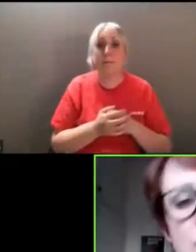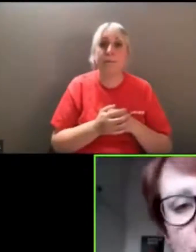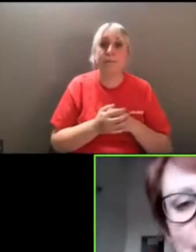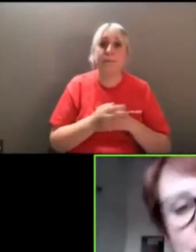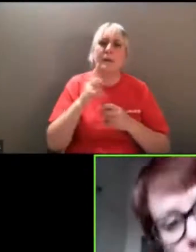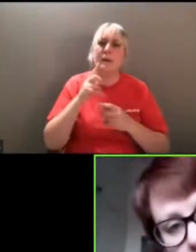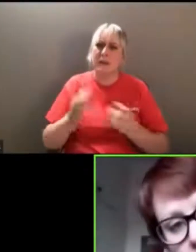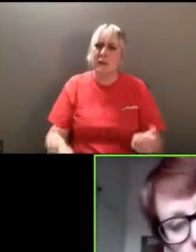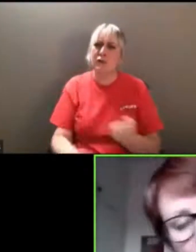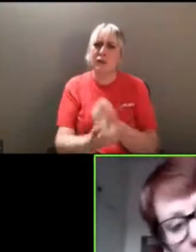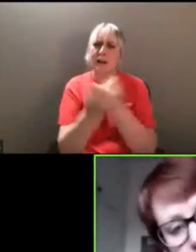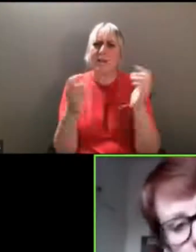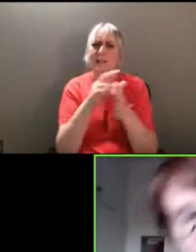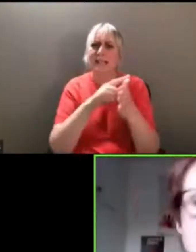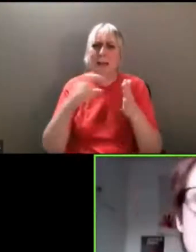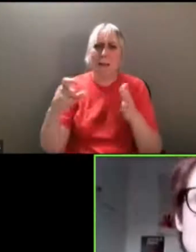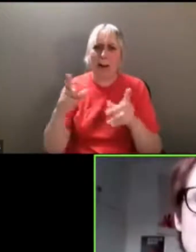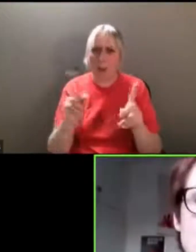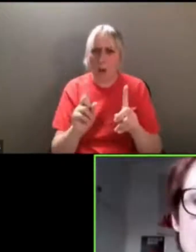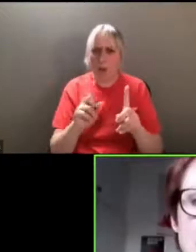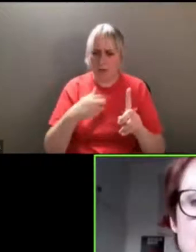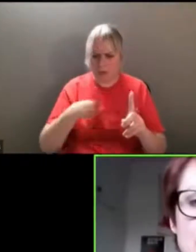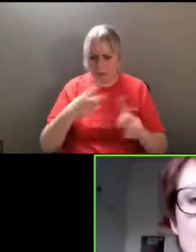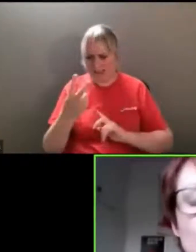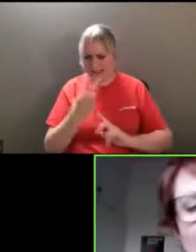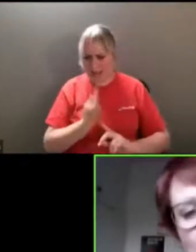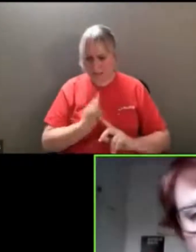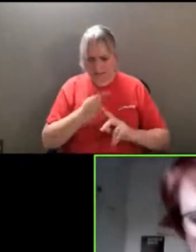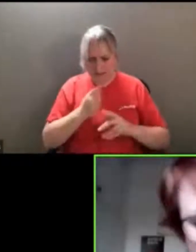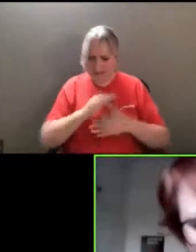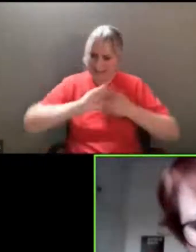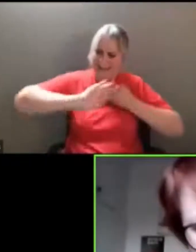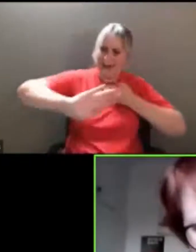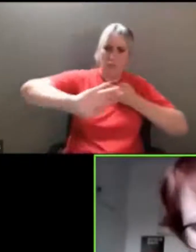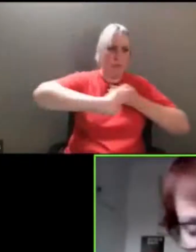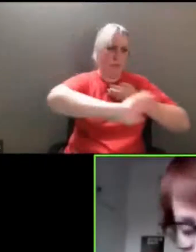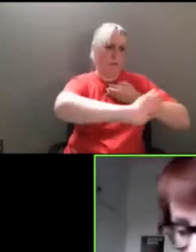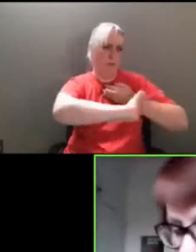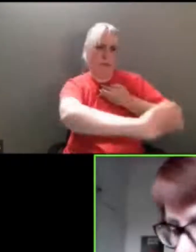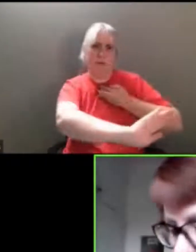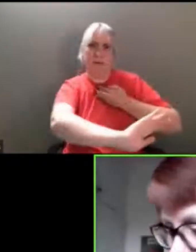of DPAC has been that we haven't seen ourselves in isolation. We haven't mistrusted